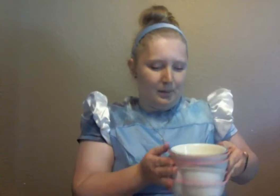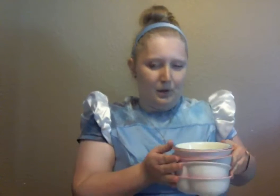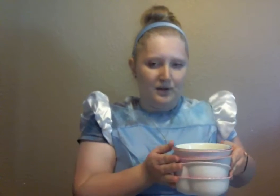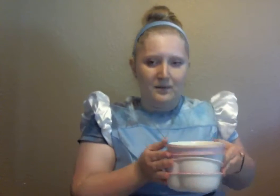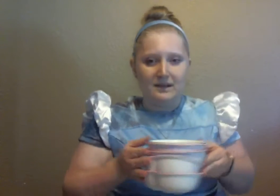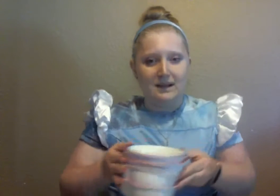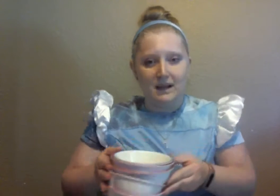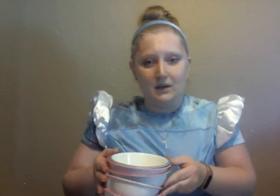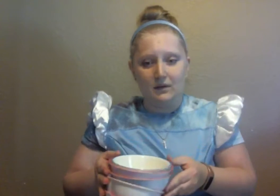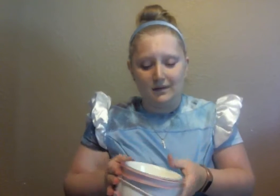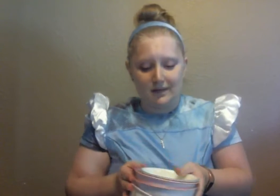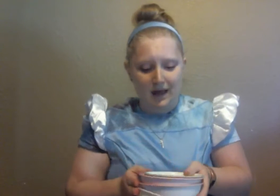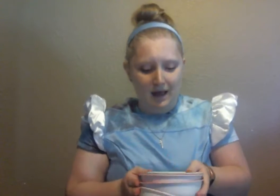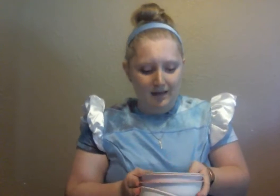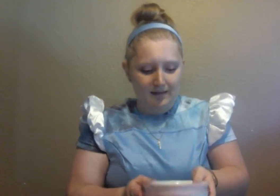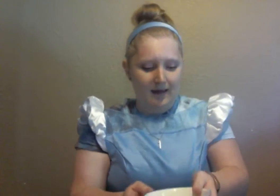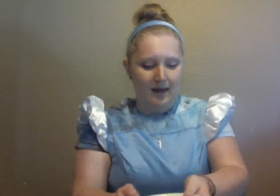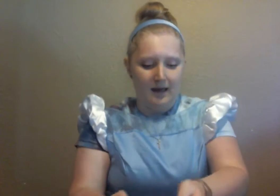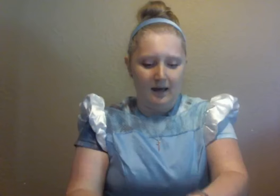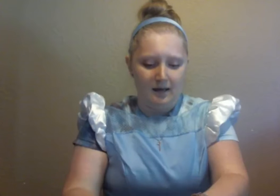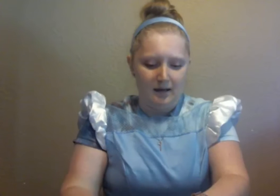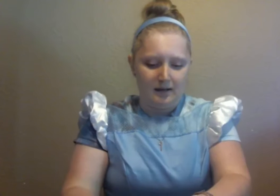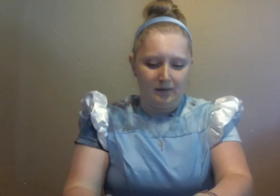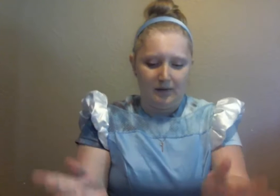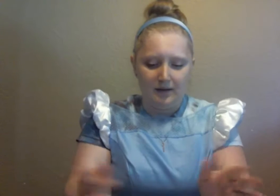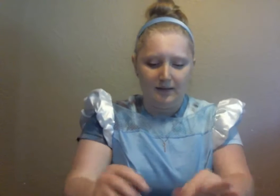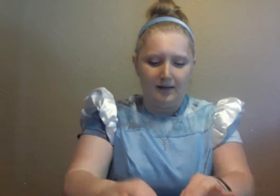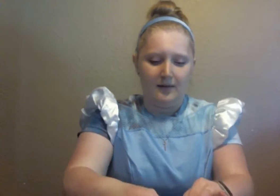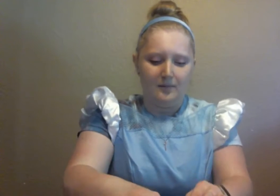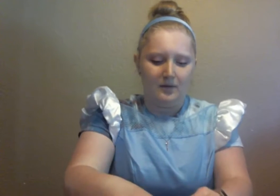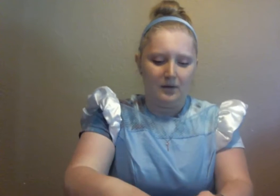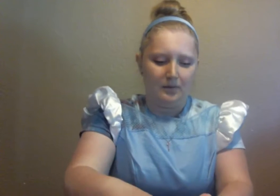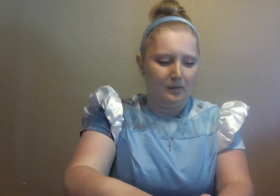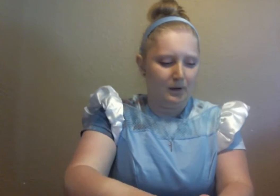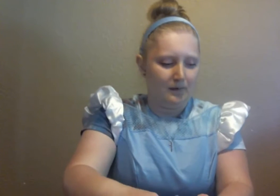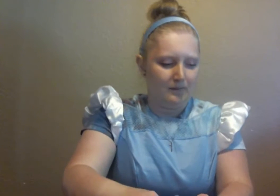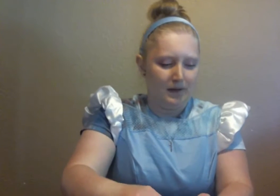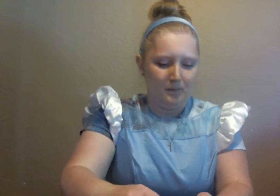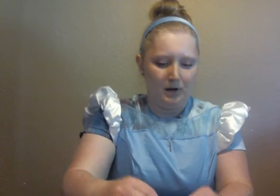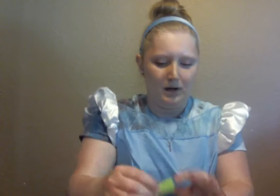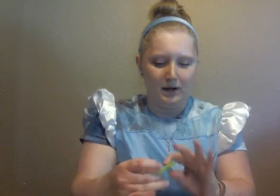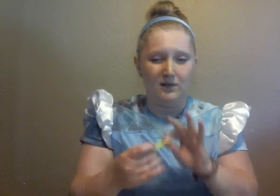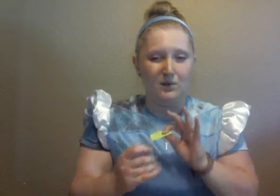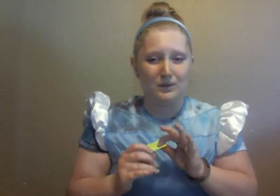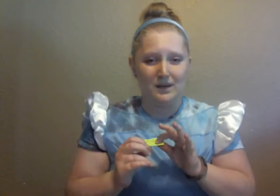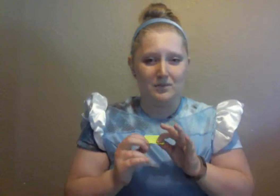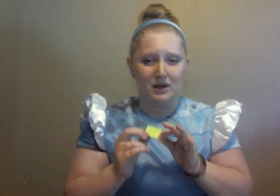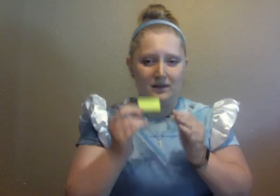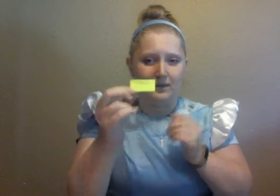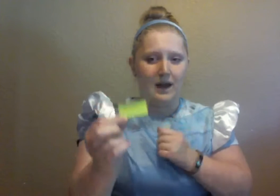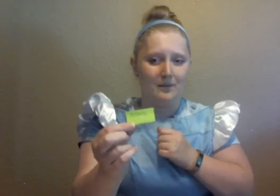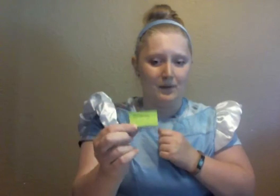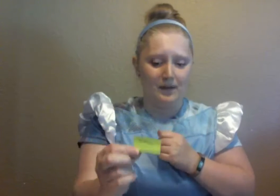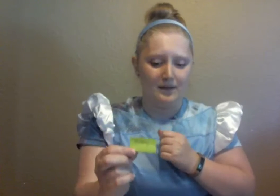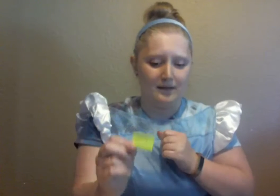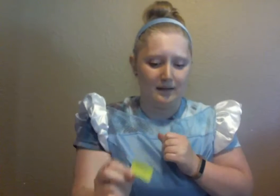bowls with sticky notes that say different things on them. So for one of them, we're going to need school subjects. So I have one that says